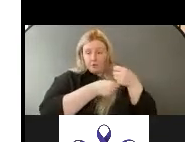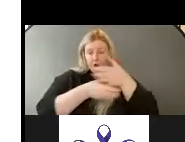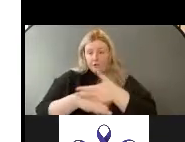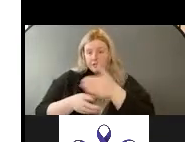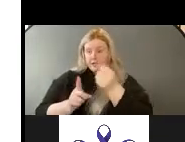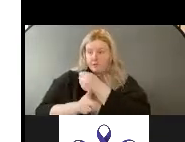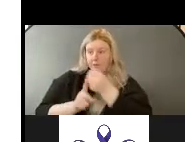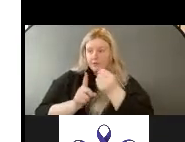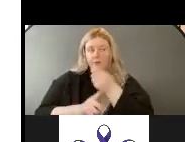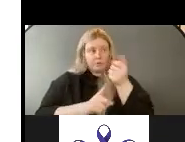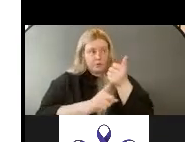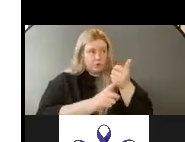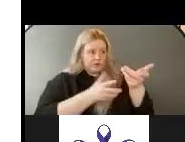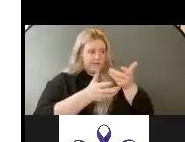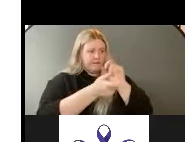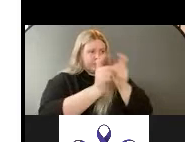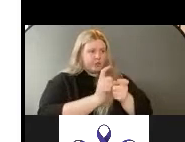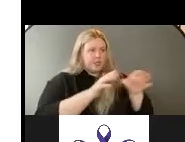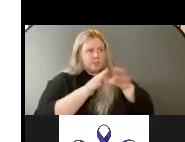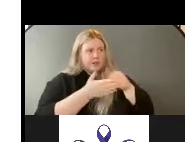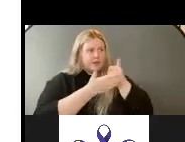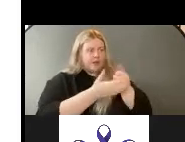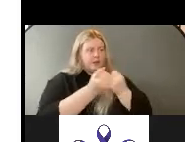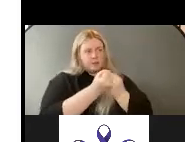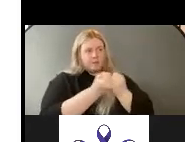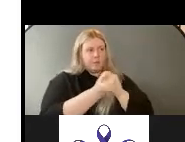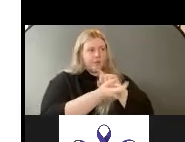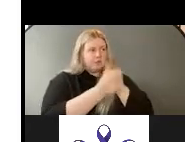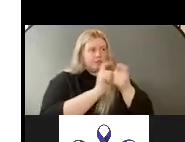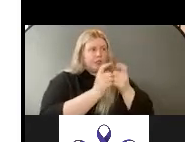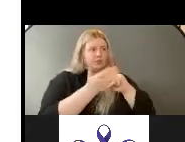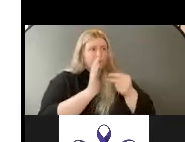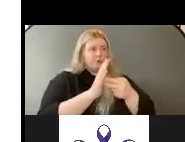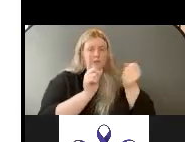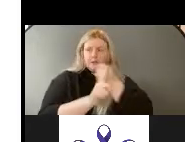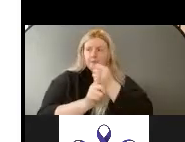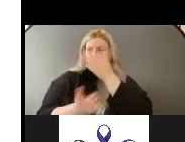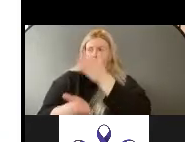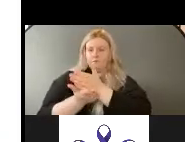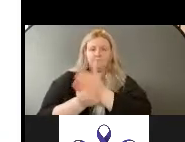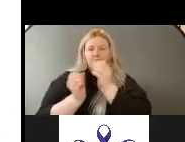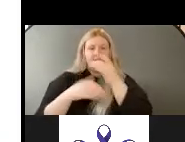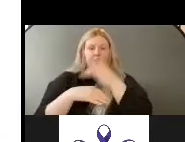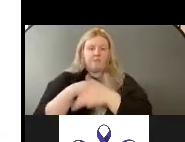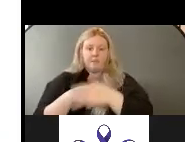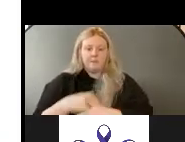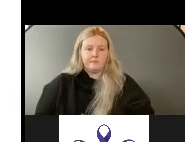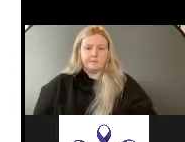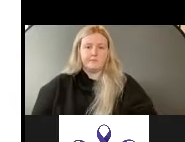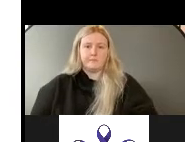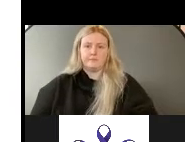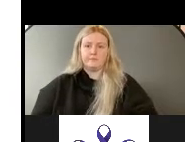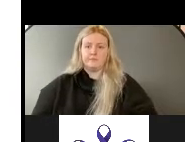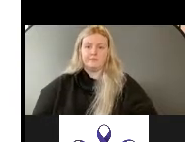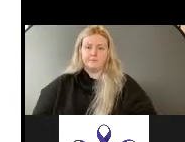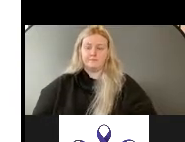behavior, to help them make those changes that restore relationships. So really, this